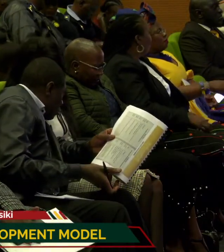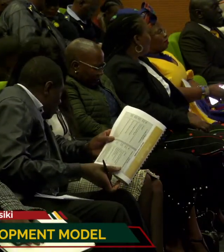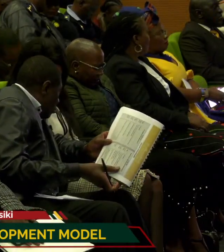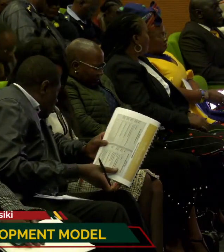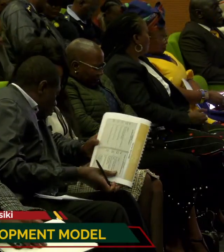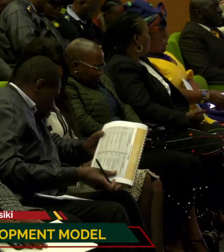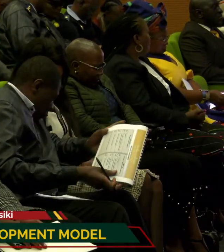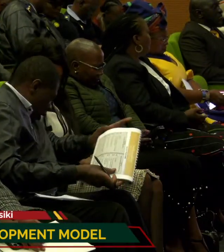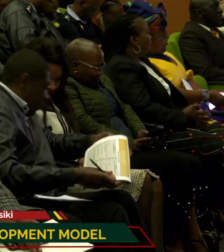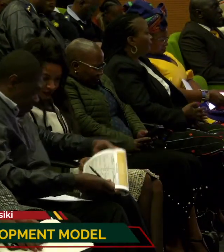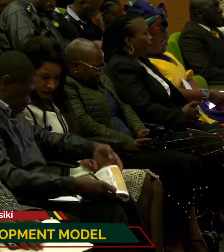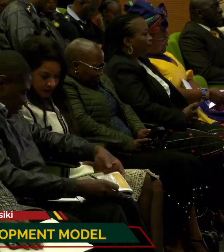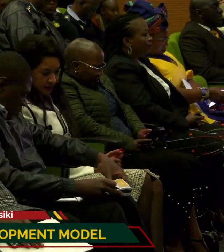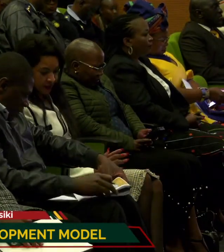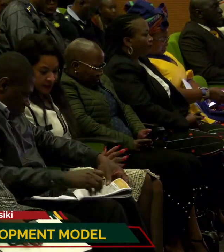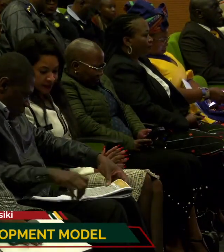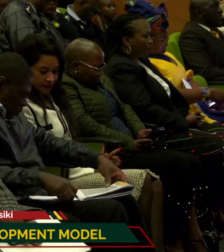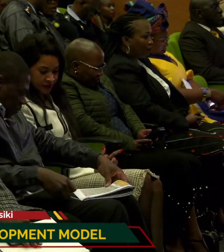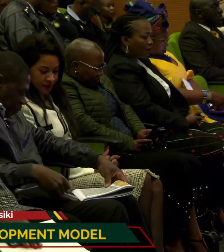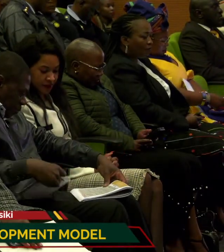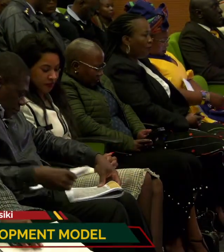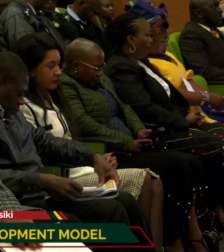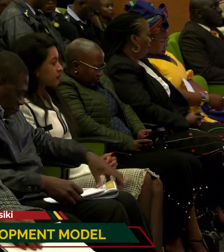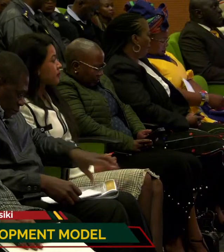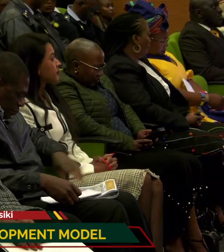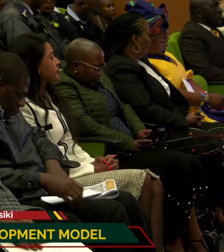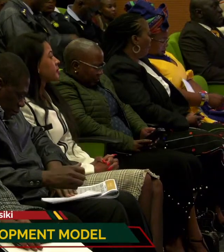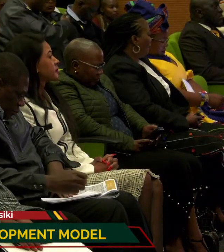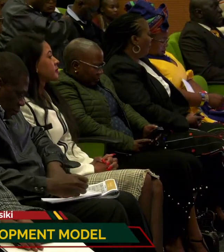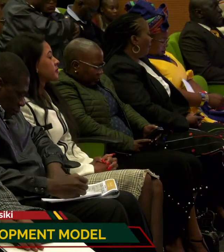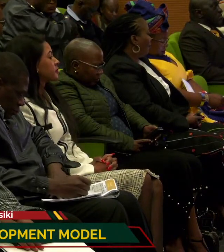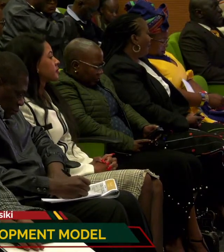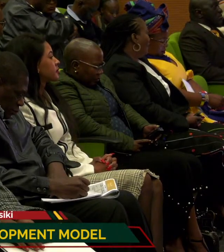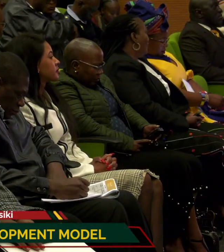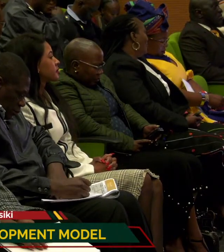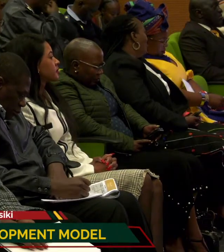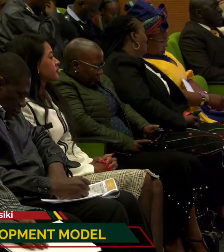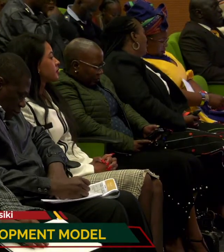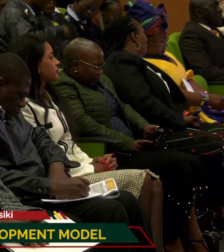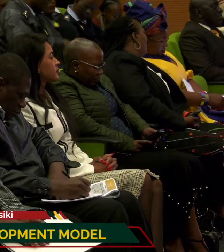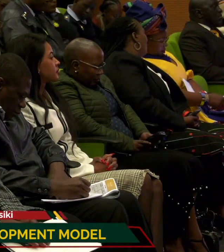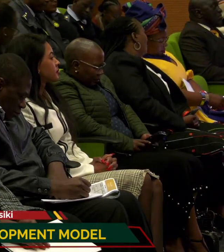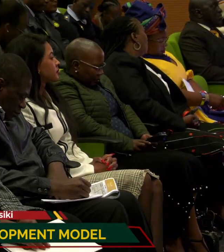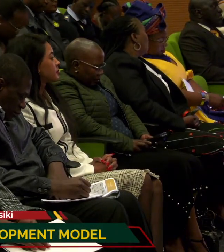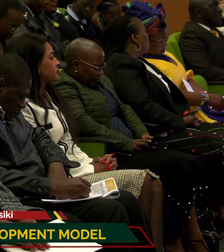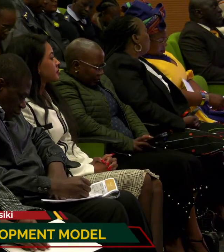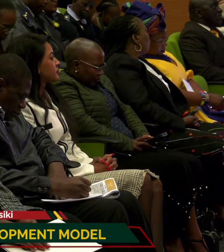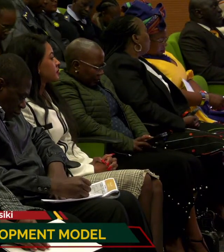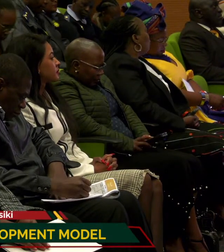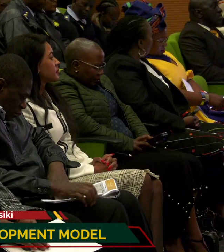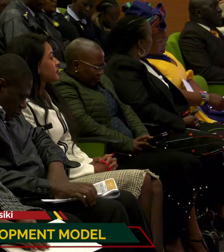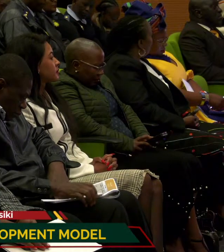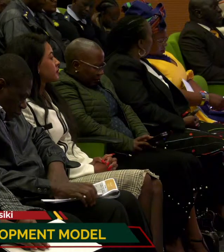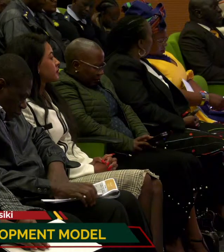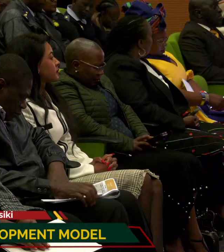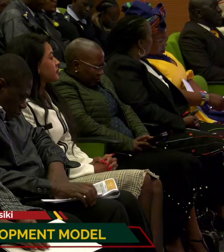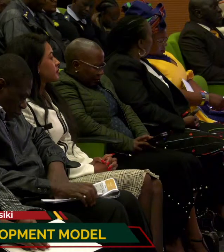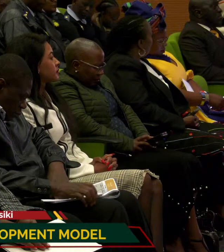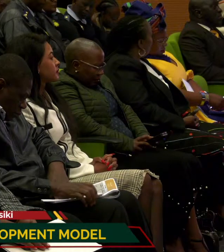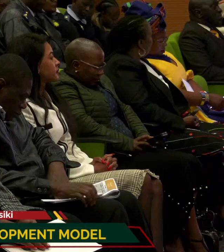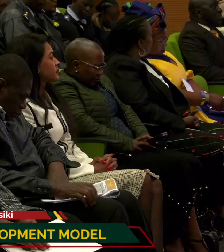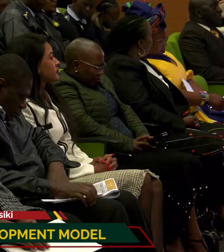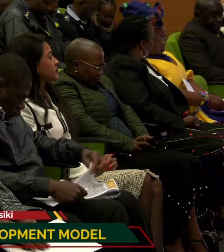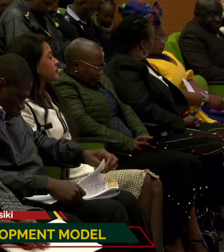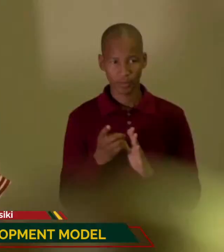tourism, corporate governance and traditional affairs, social development, trade and